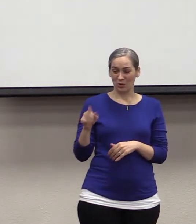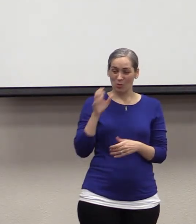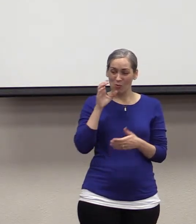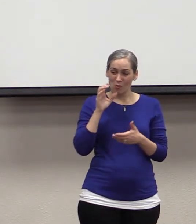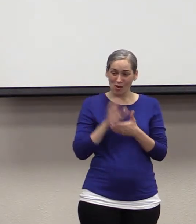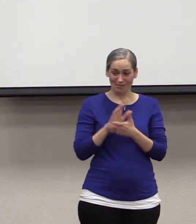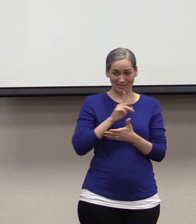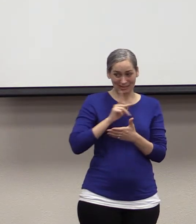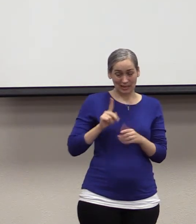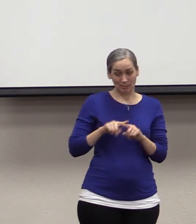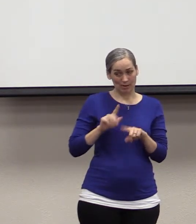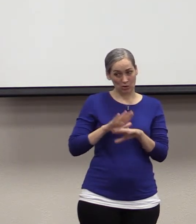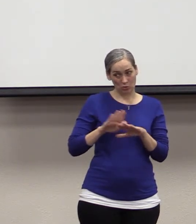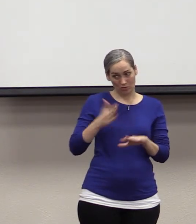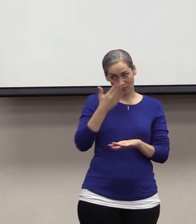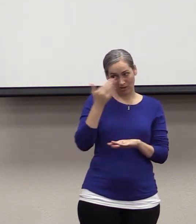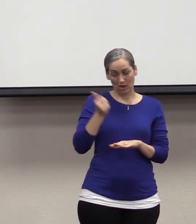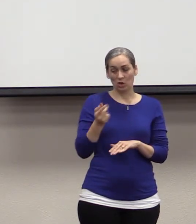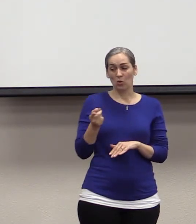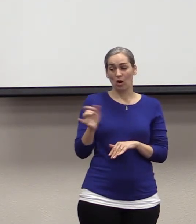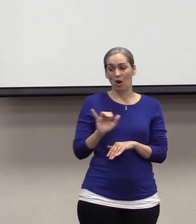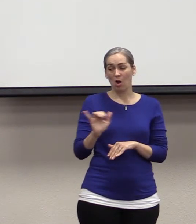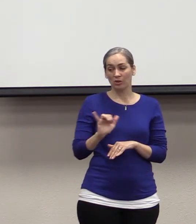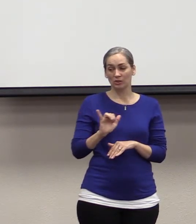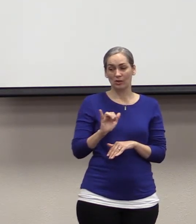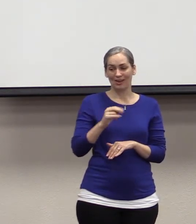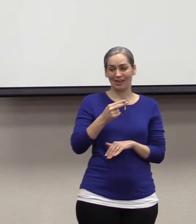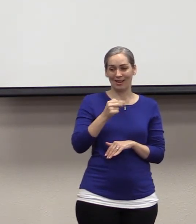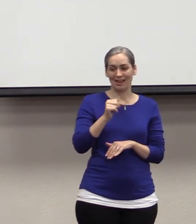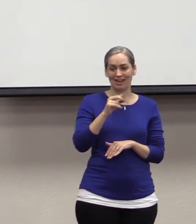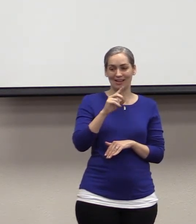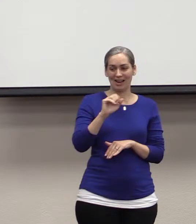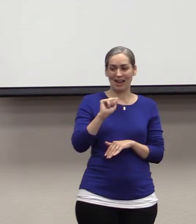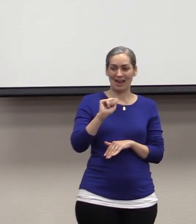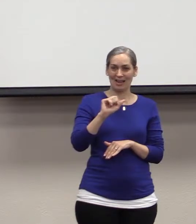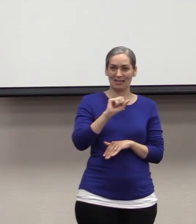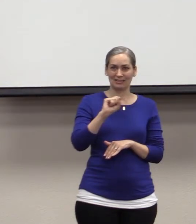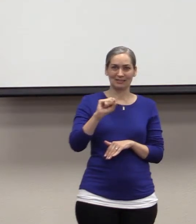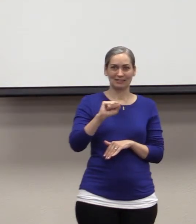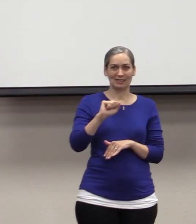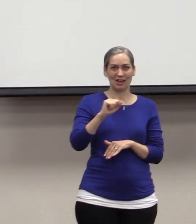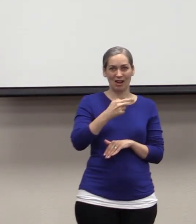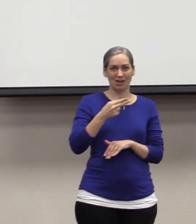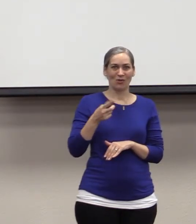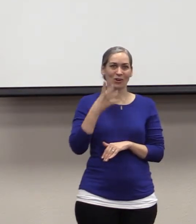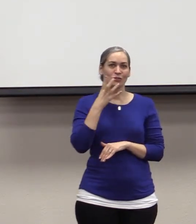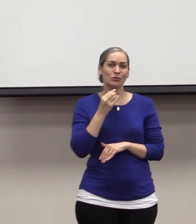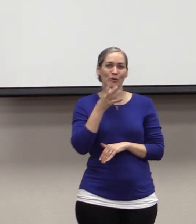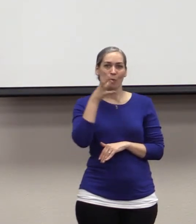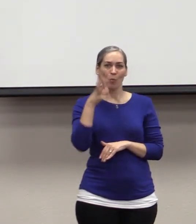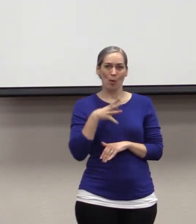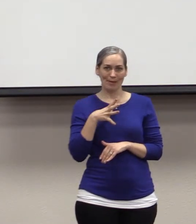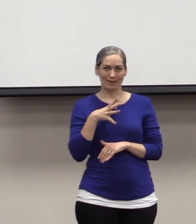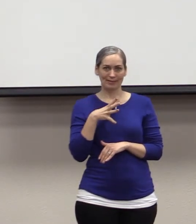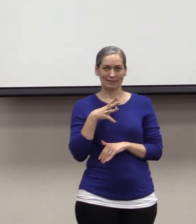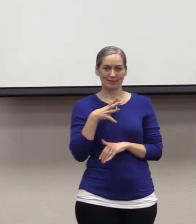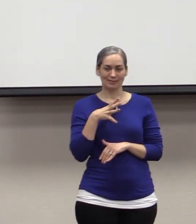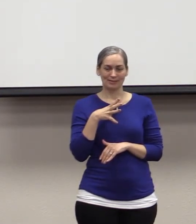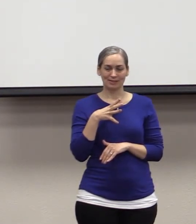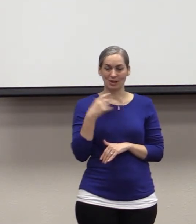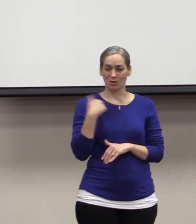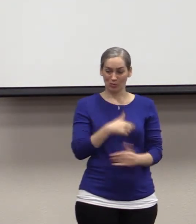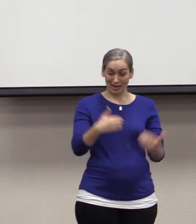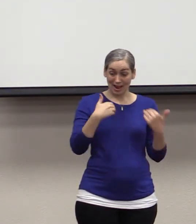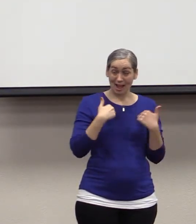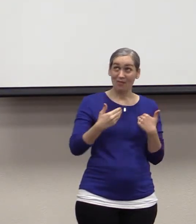of Xerxes. But don't forget, you are also Hadassah. You're a Jewish woman. And we